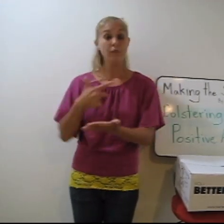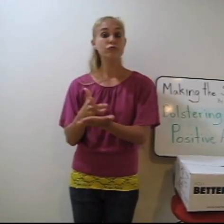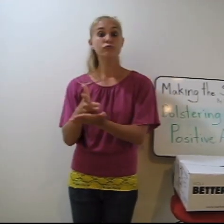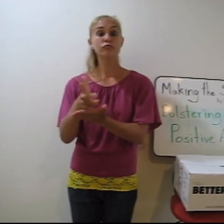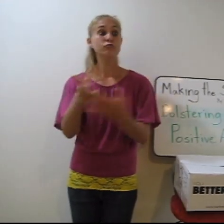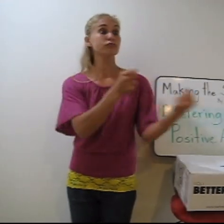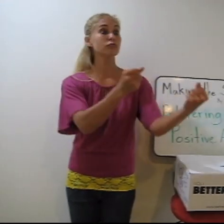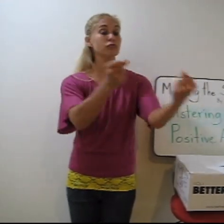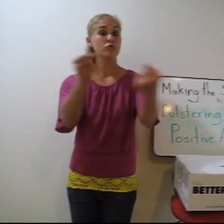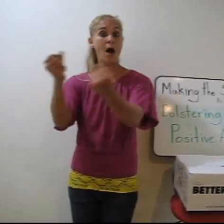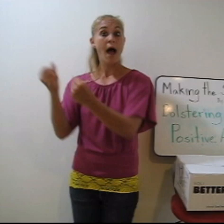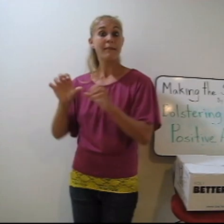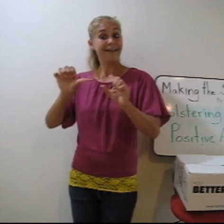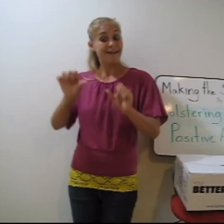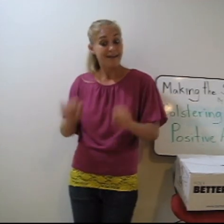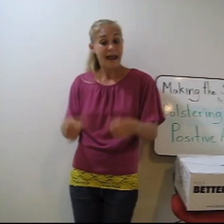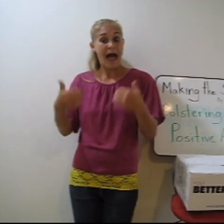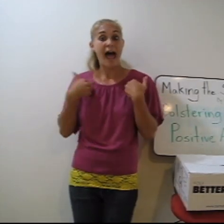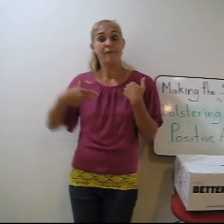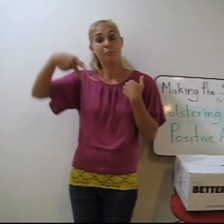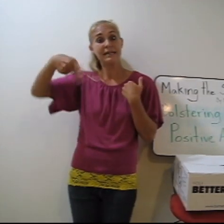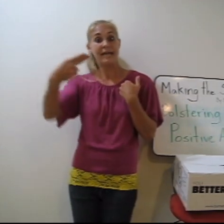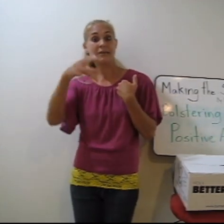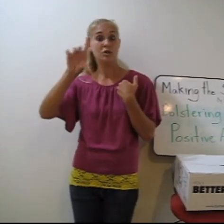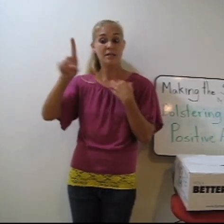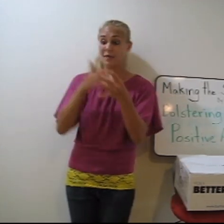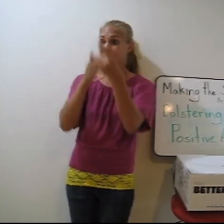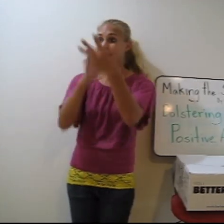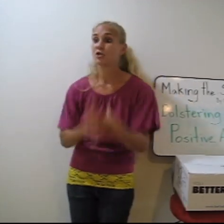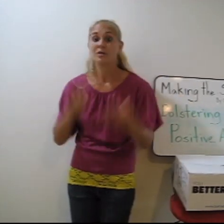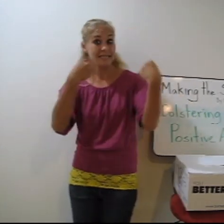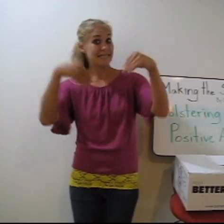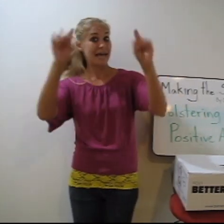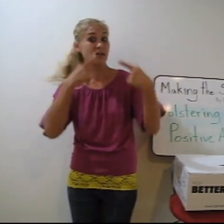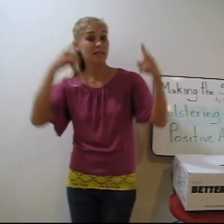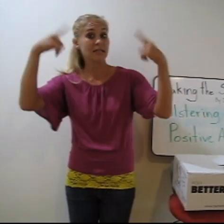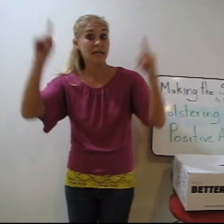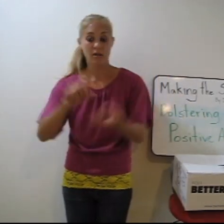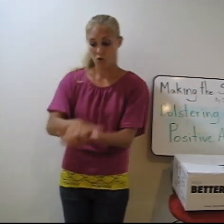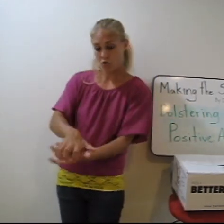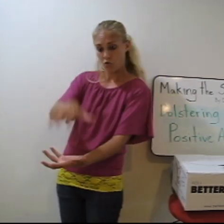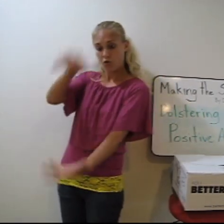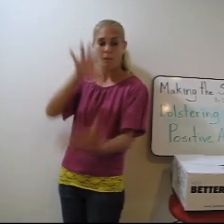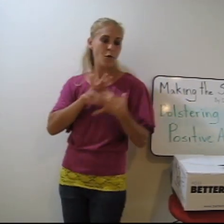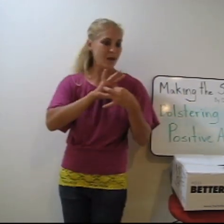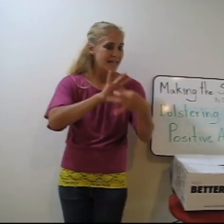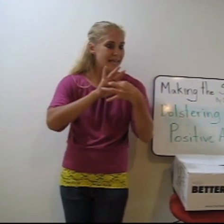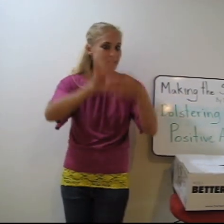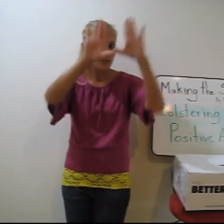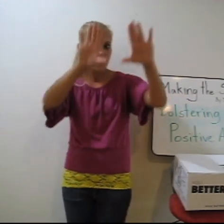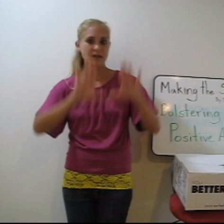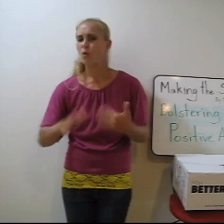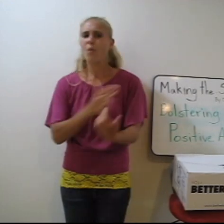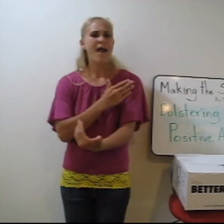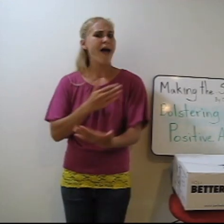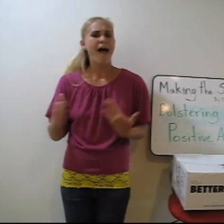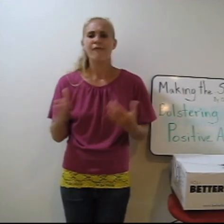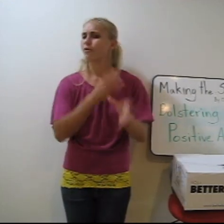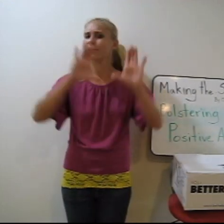could obtain a PhD in leadership, sales success, wealth building, relationship excellence, or whatever course, audio